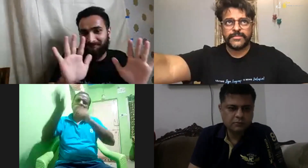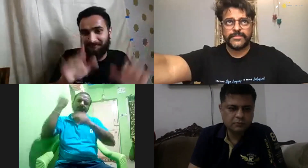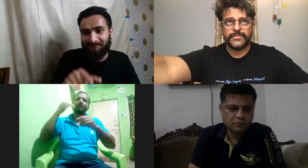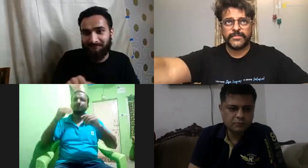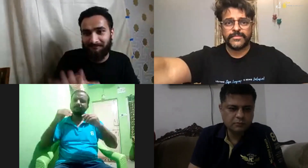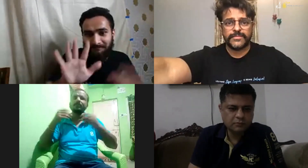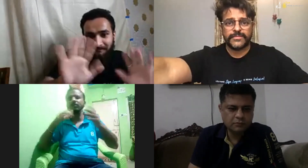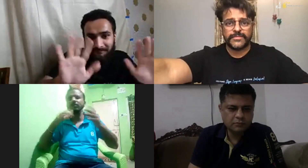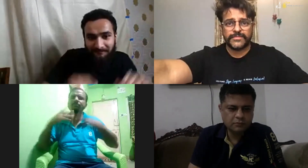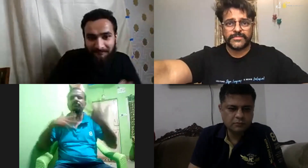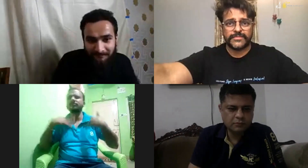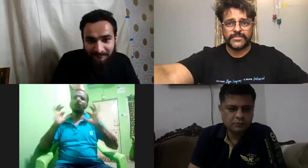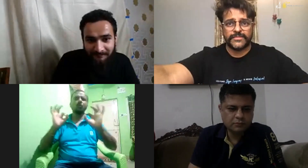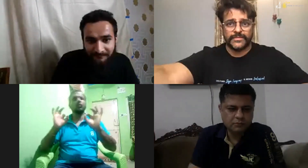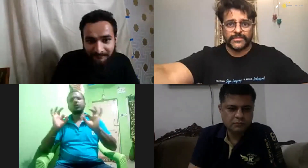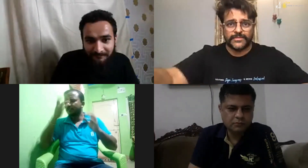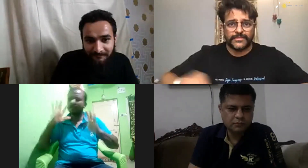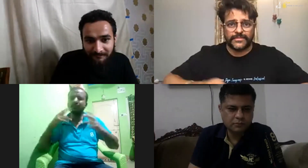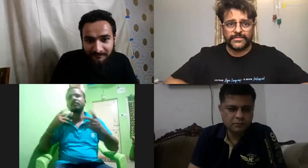Perfect. Okay.